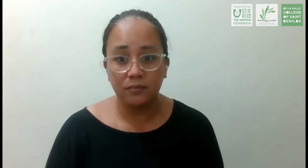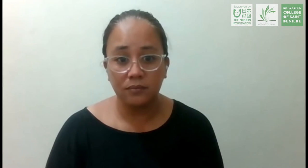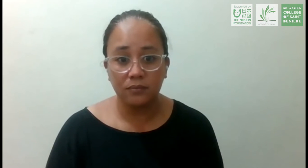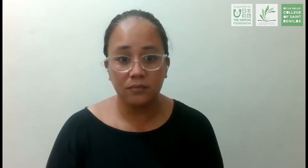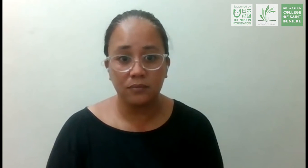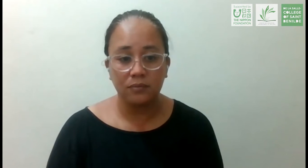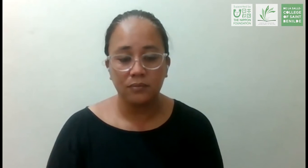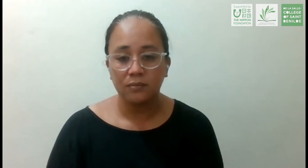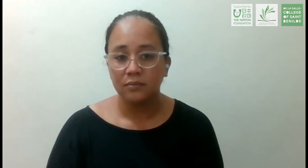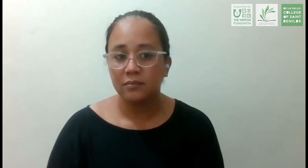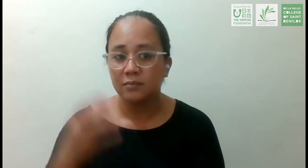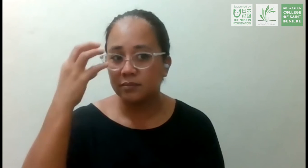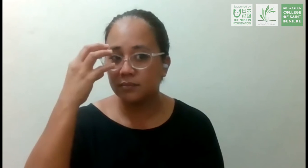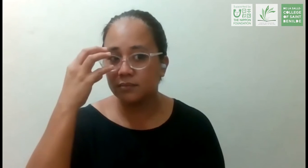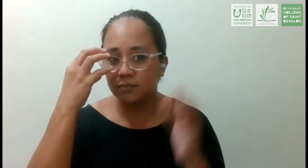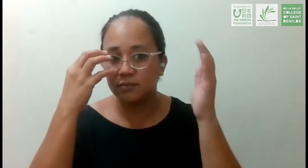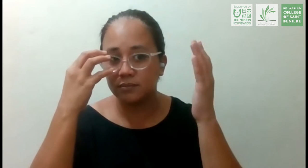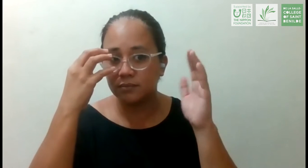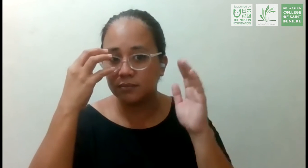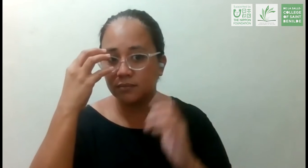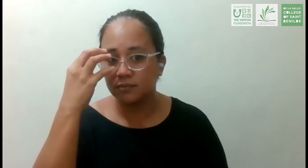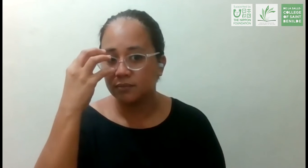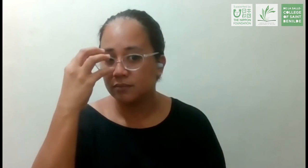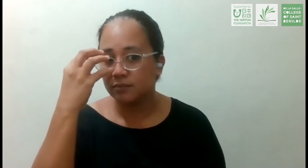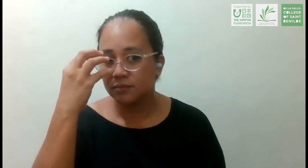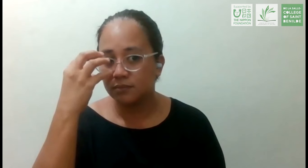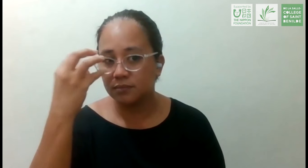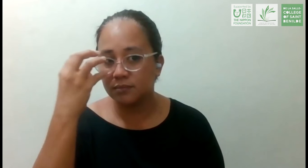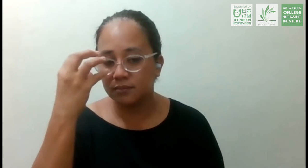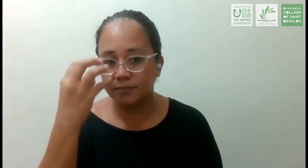Ray has his hand up. Yes. Uh-huh.